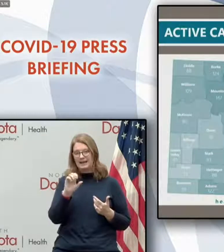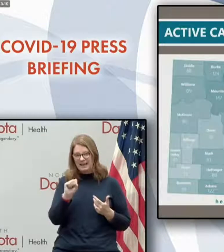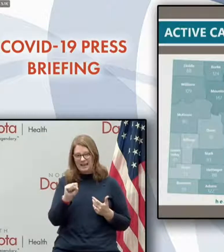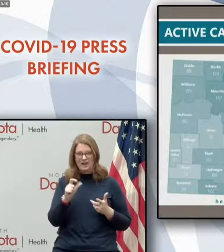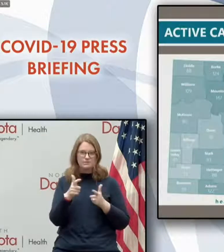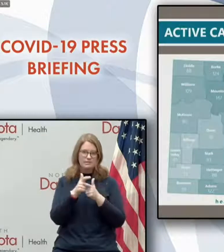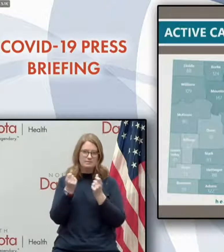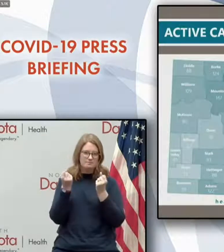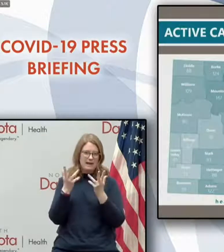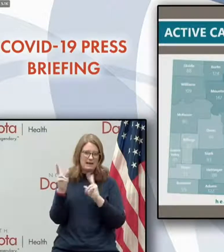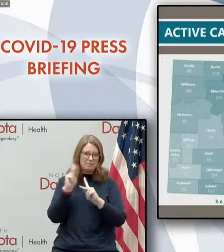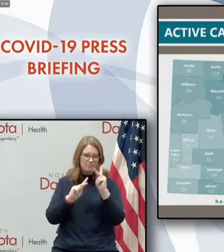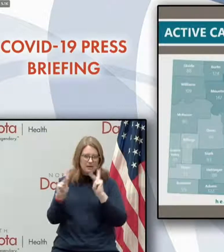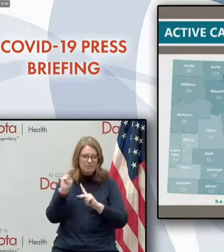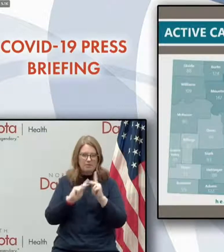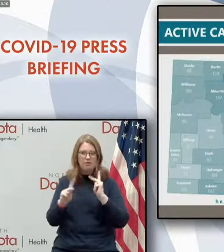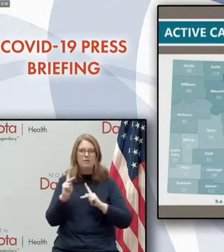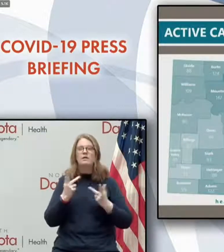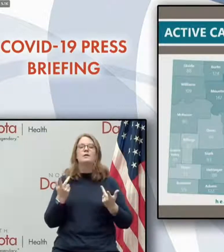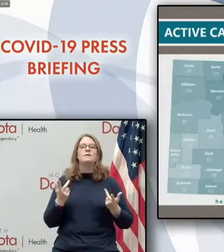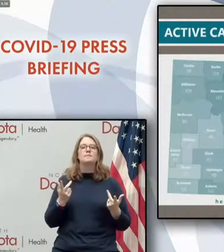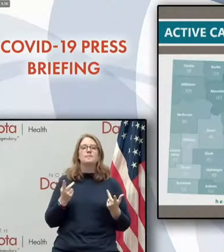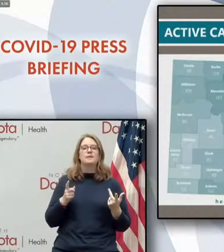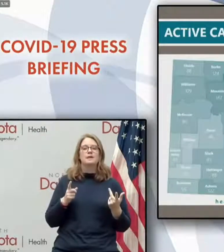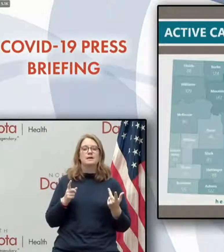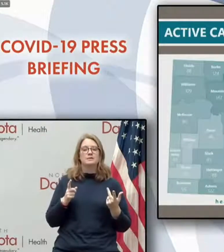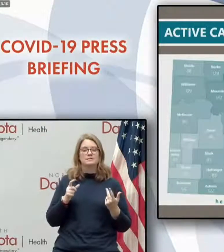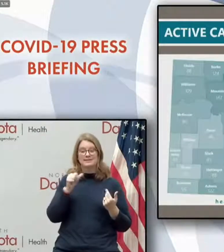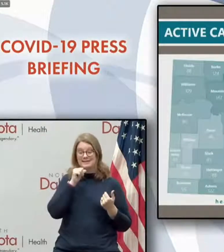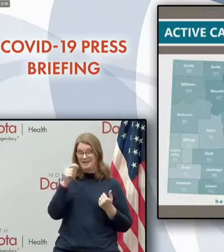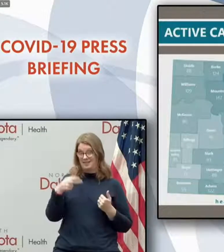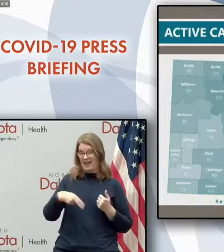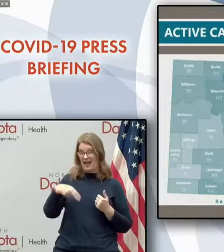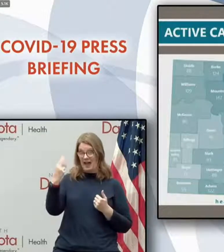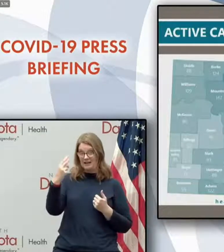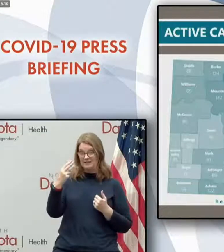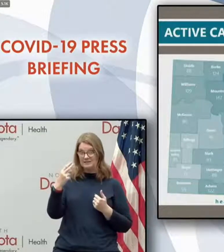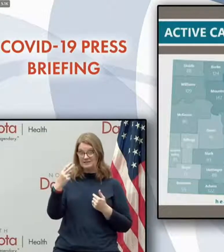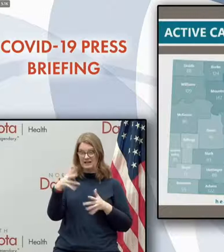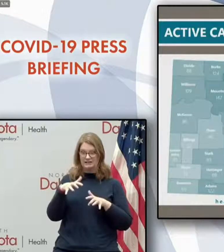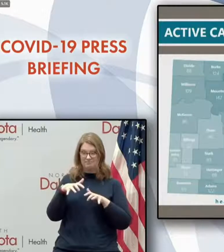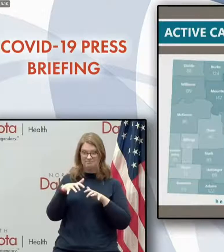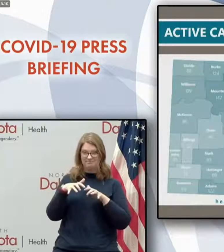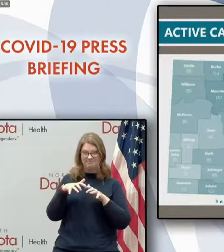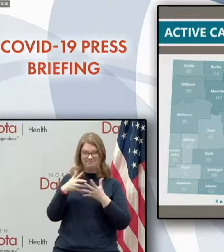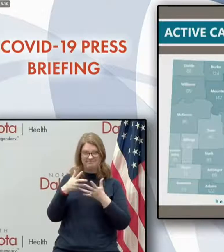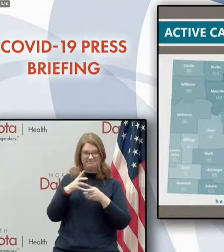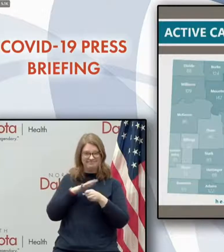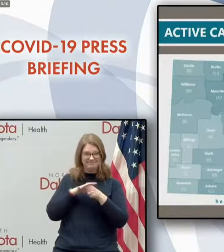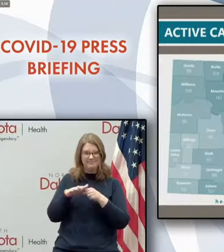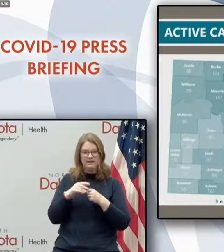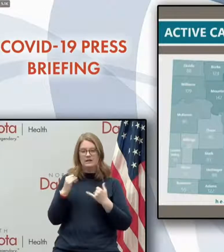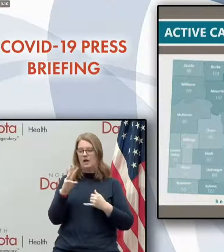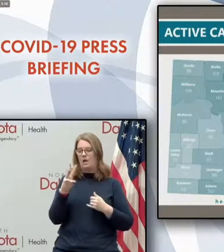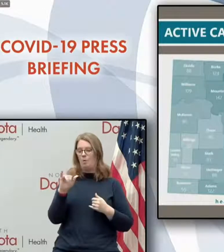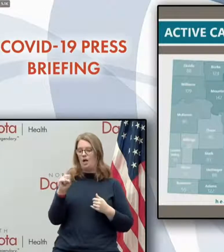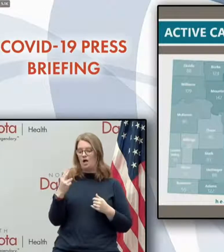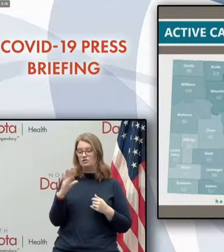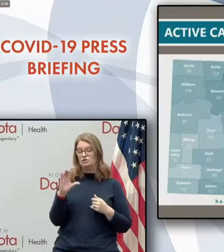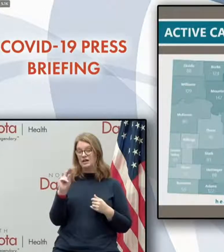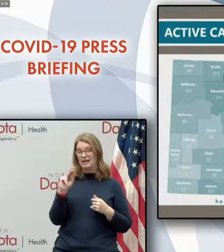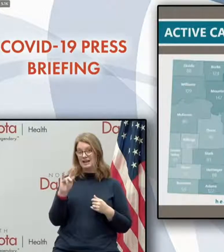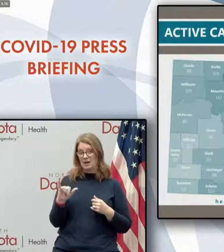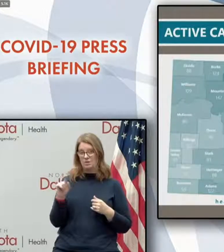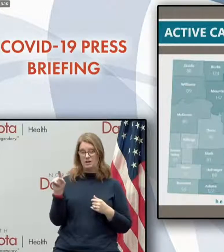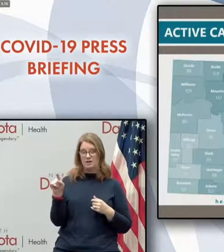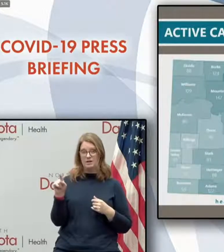Those are with a lot of absolute cases. They're not actually the highest concentration. Right now, Walsh County, and again,